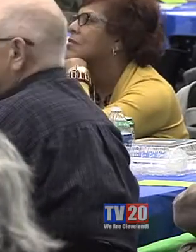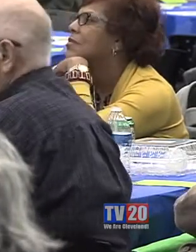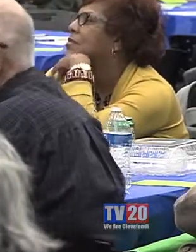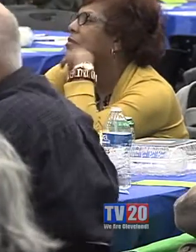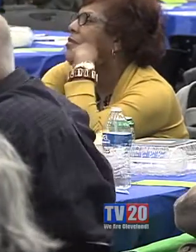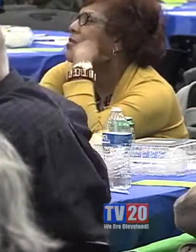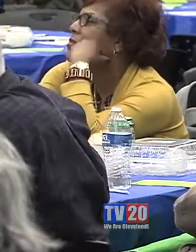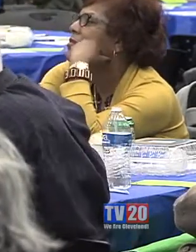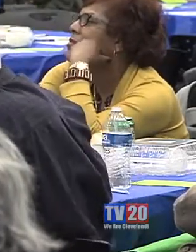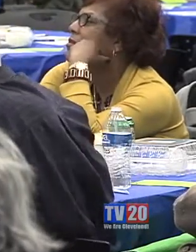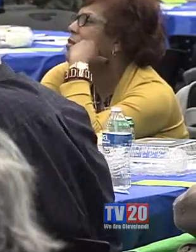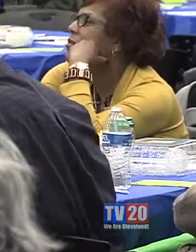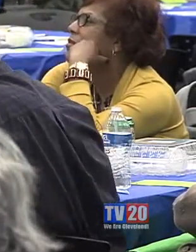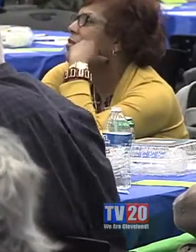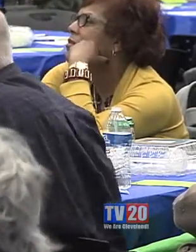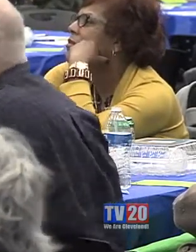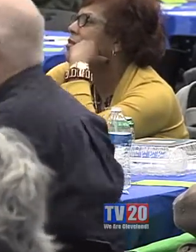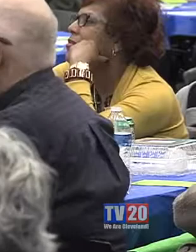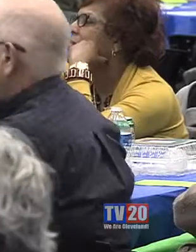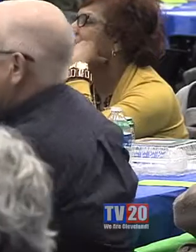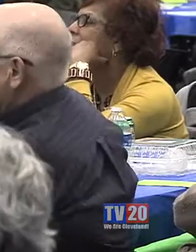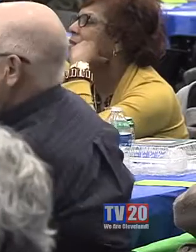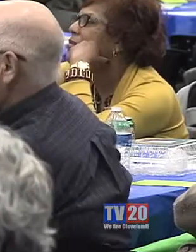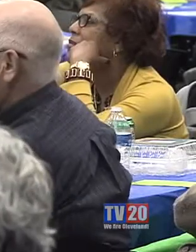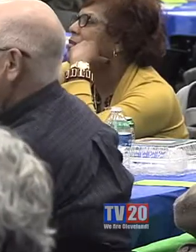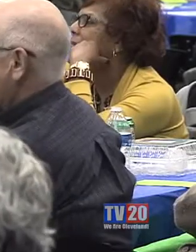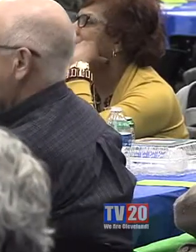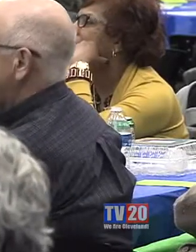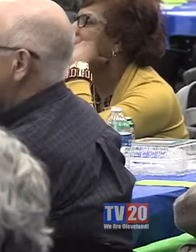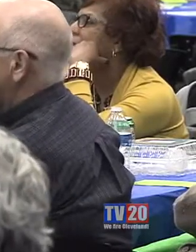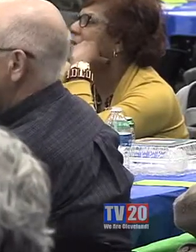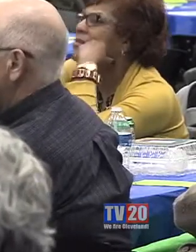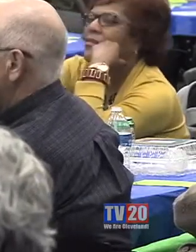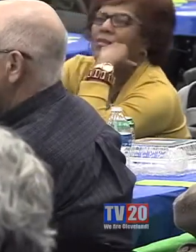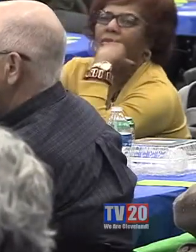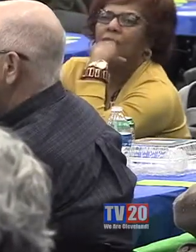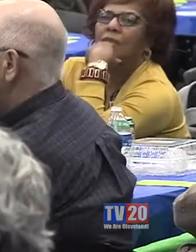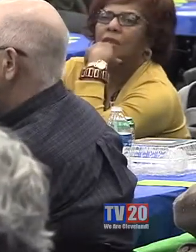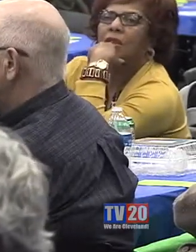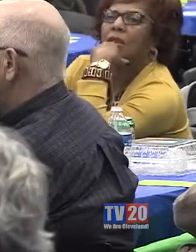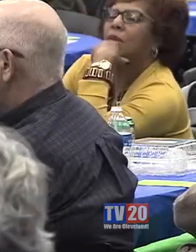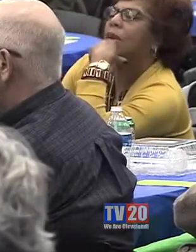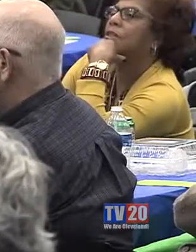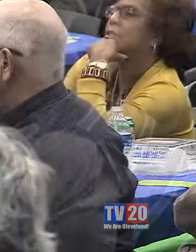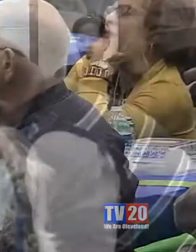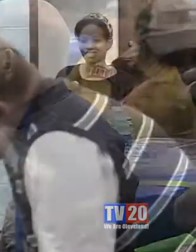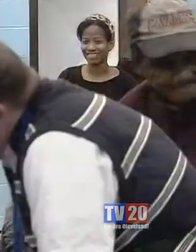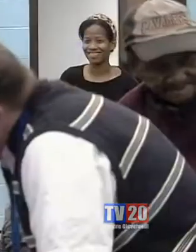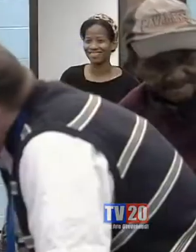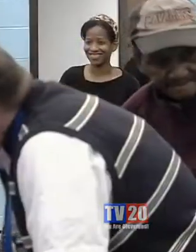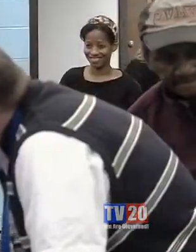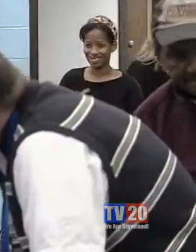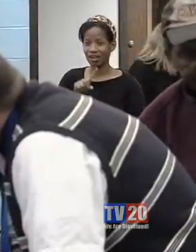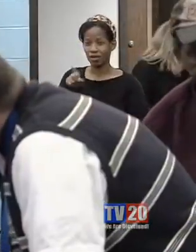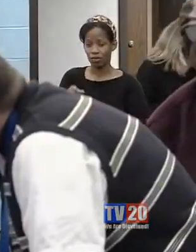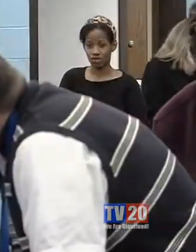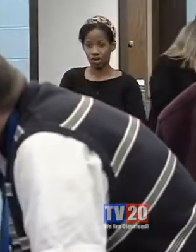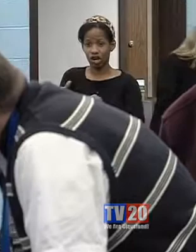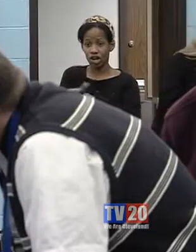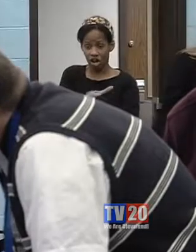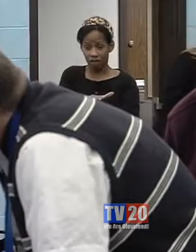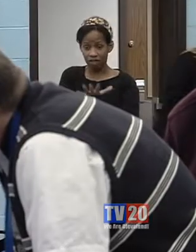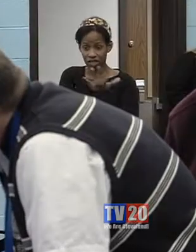Okay. All right, so we need to repeat the question. Okay, the question is, what is our coverage